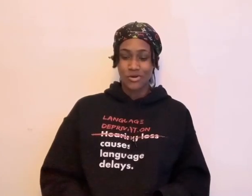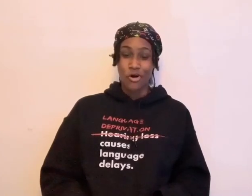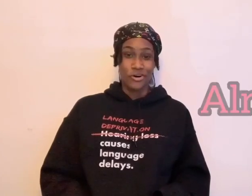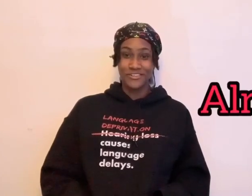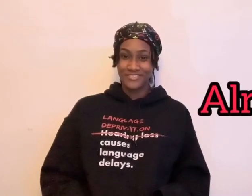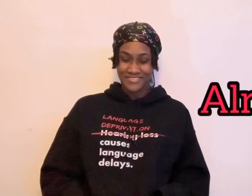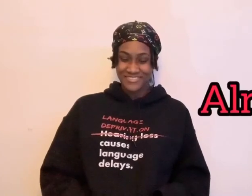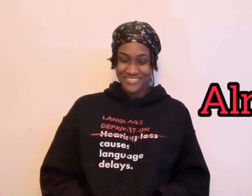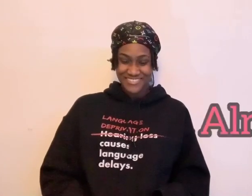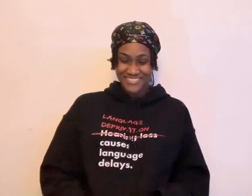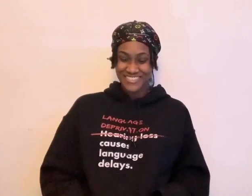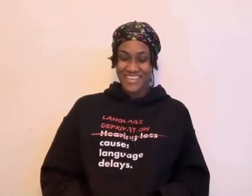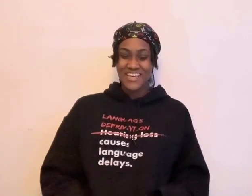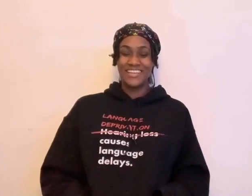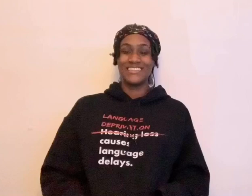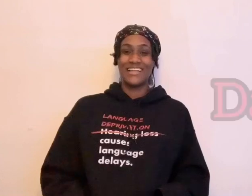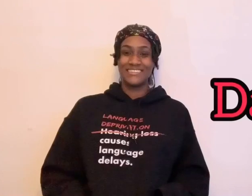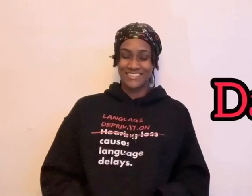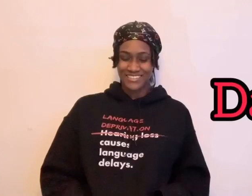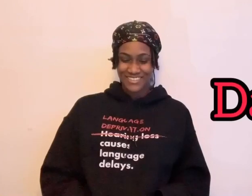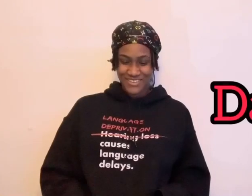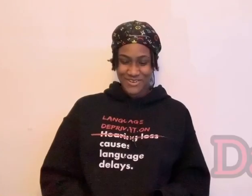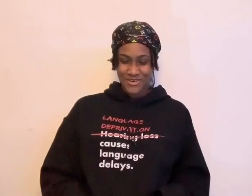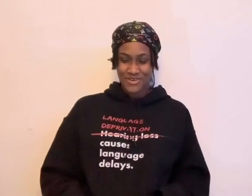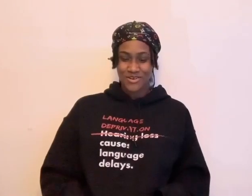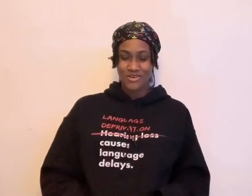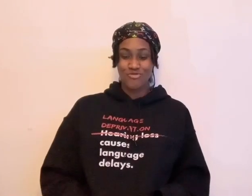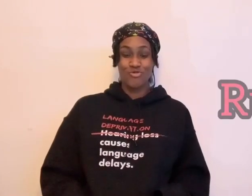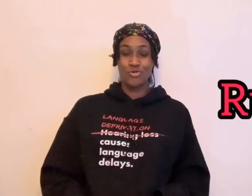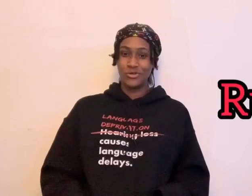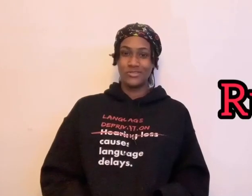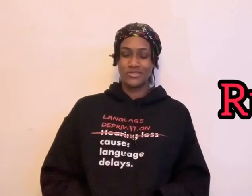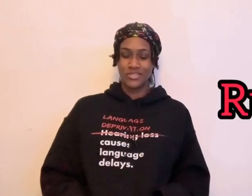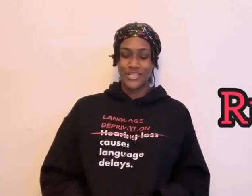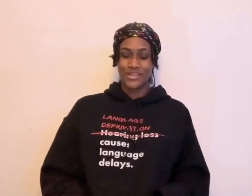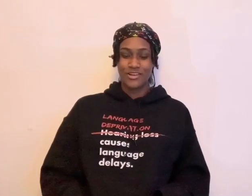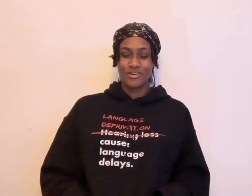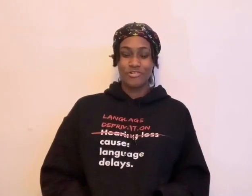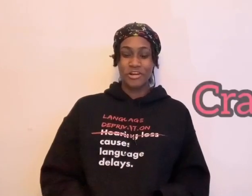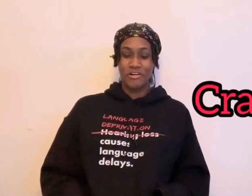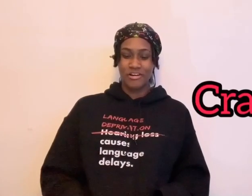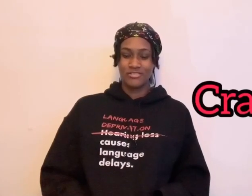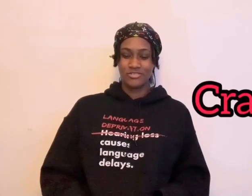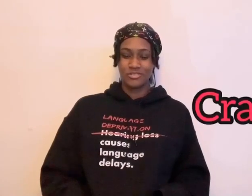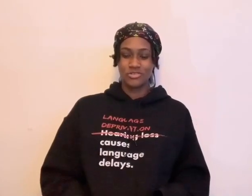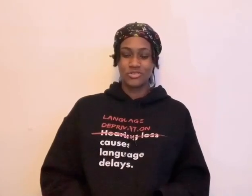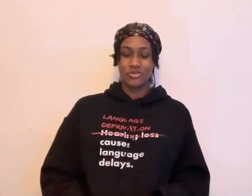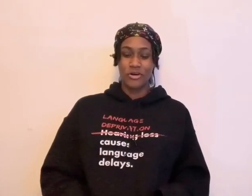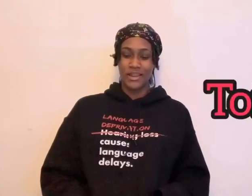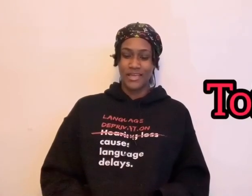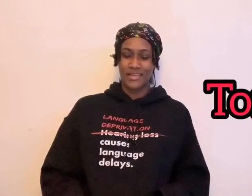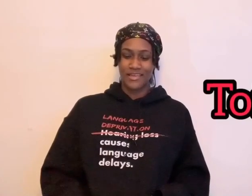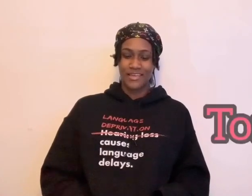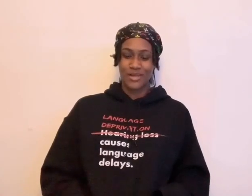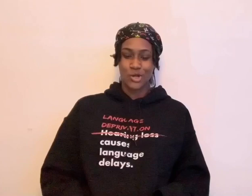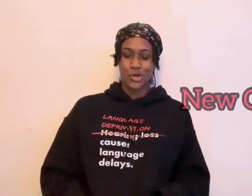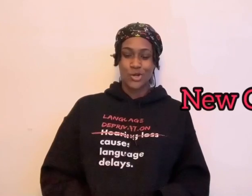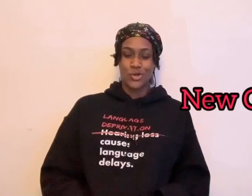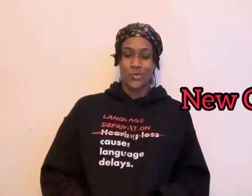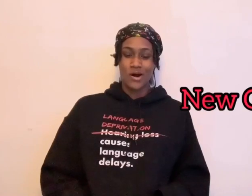art, data, ruin, crayon, toilet, New